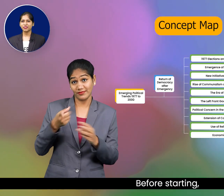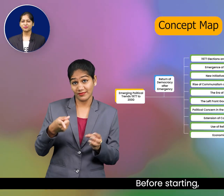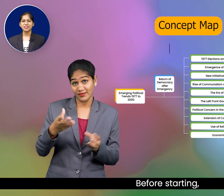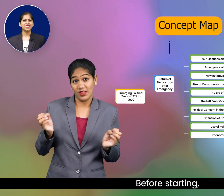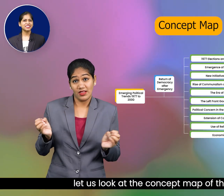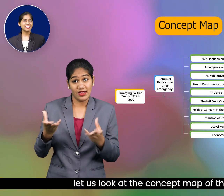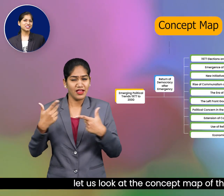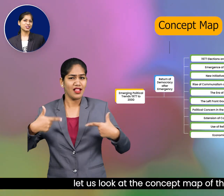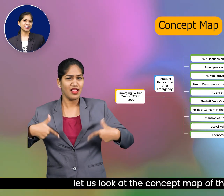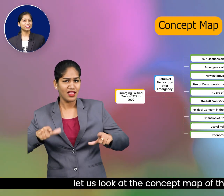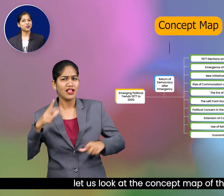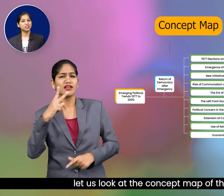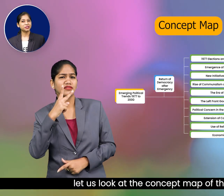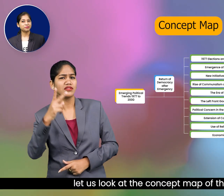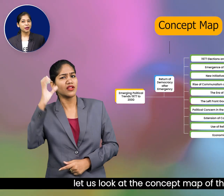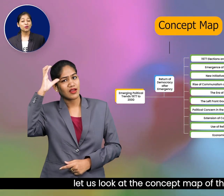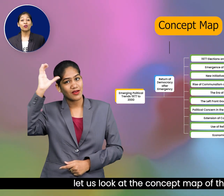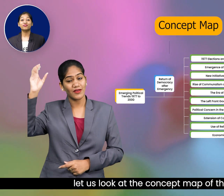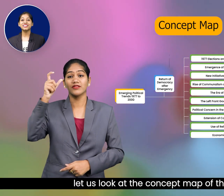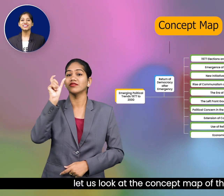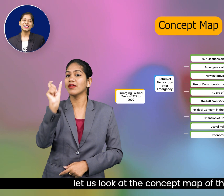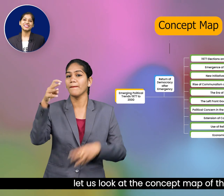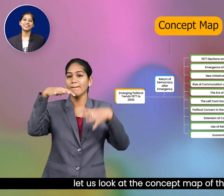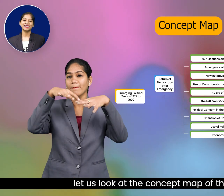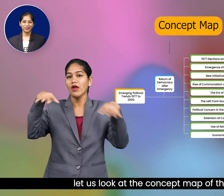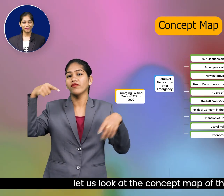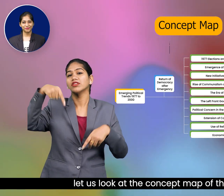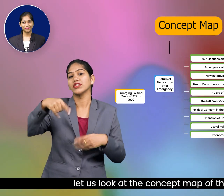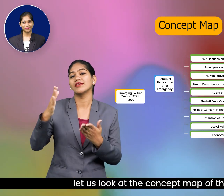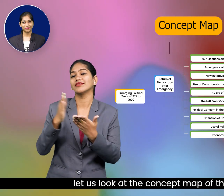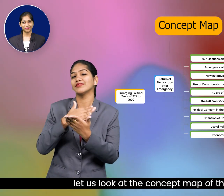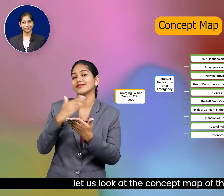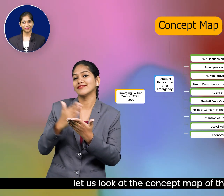Before starting, let us look at the concept map of this lesson.